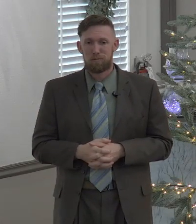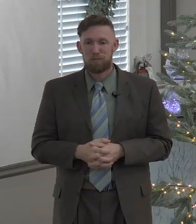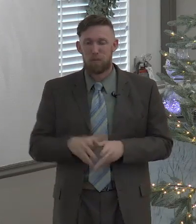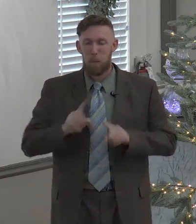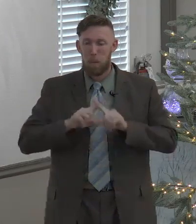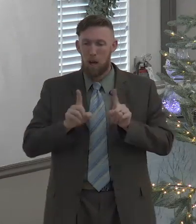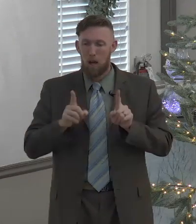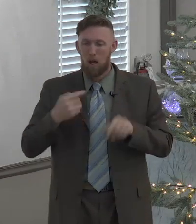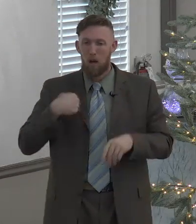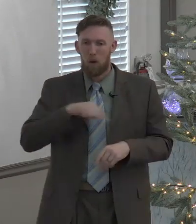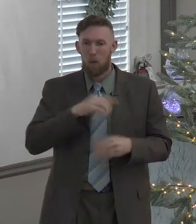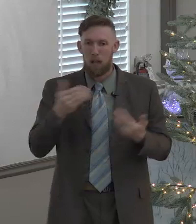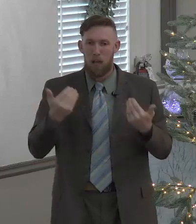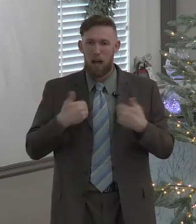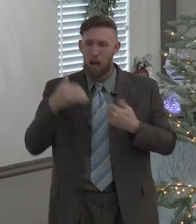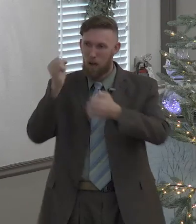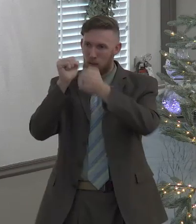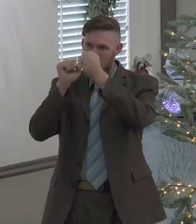a reality.